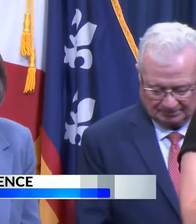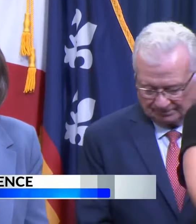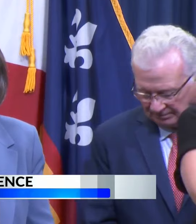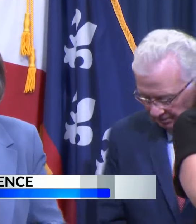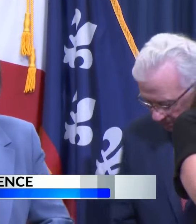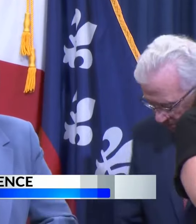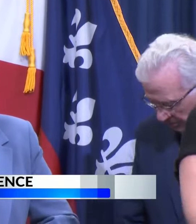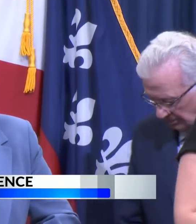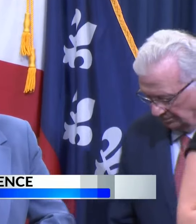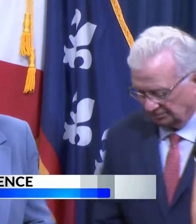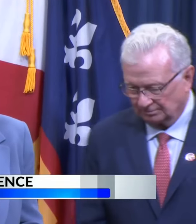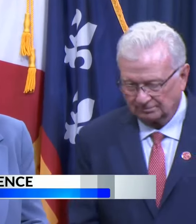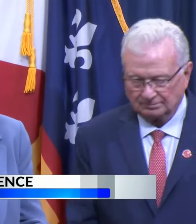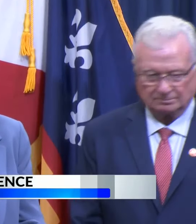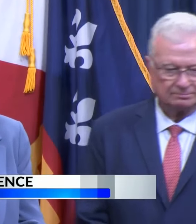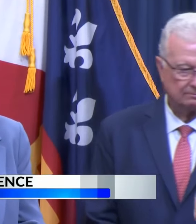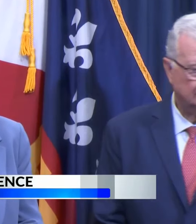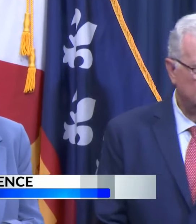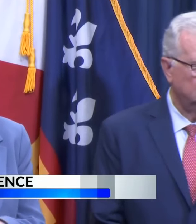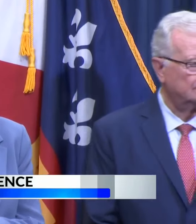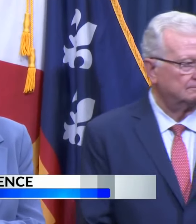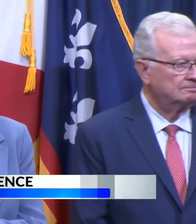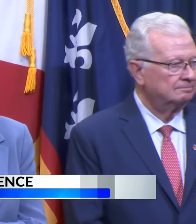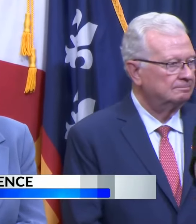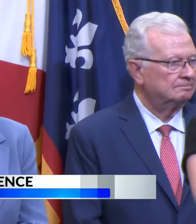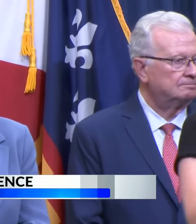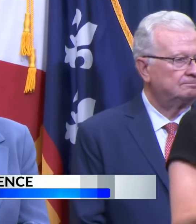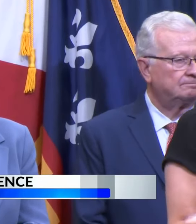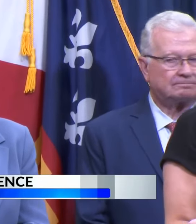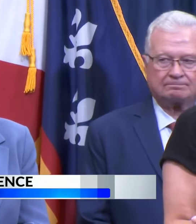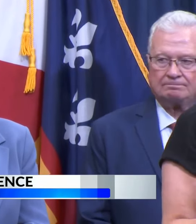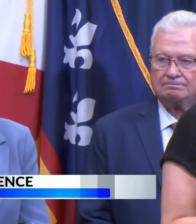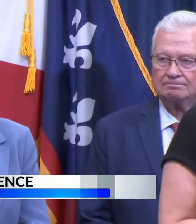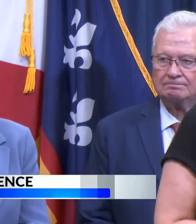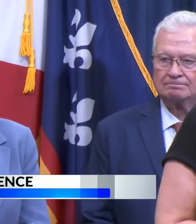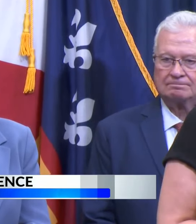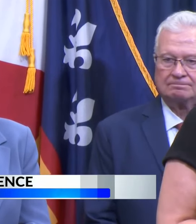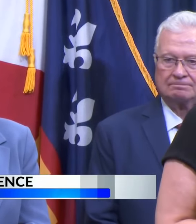Thank you. And now we will open it up for questions,